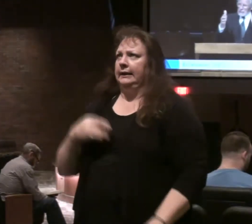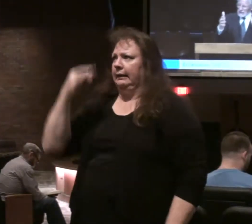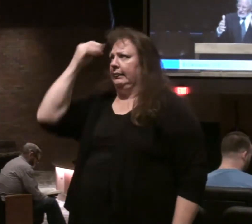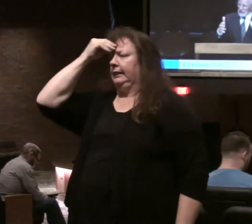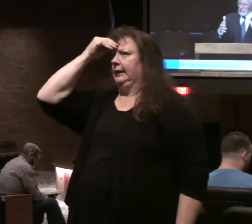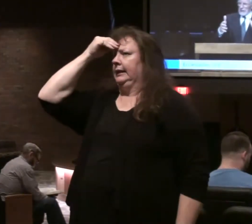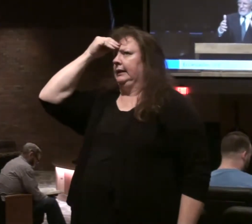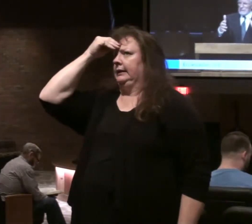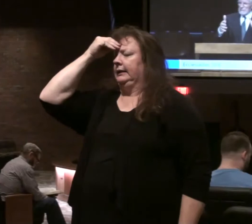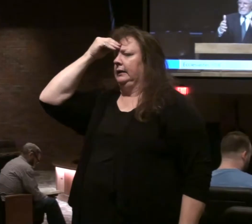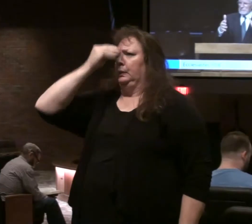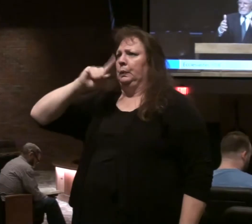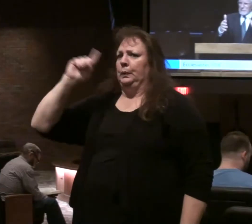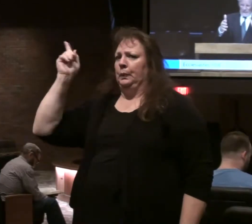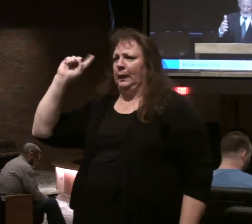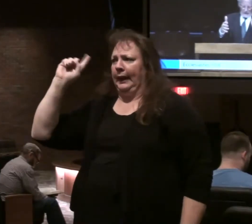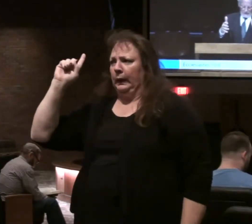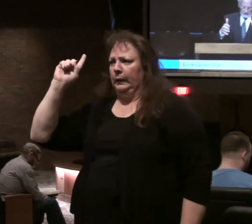when you dig that pit.